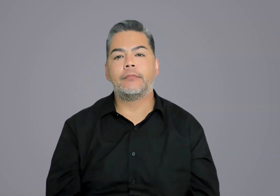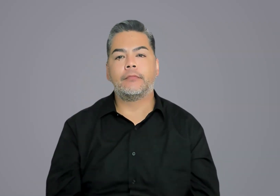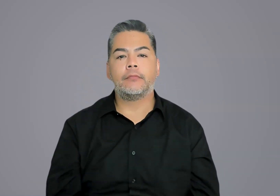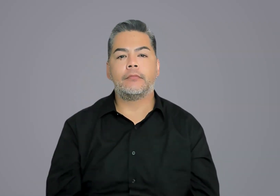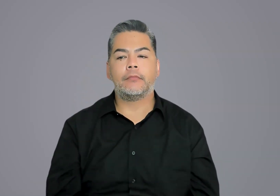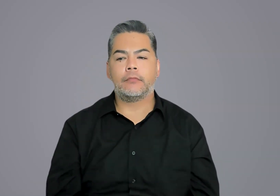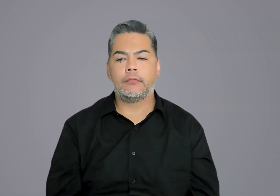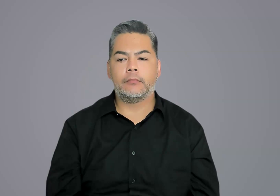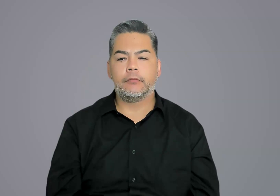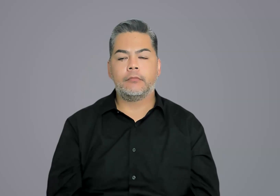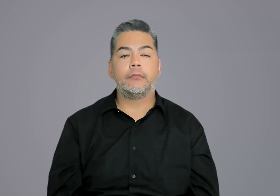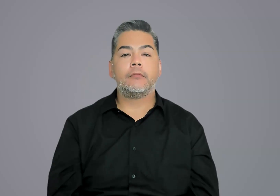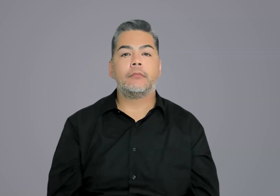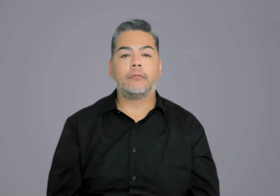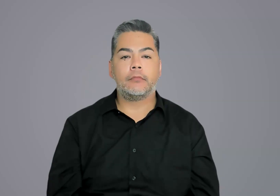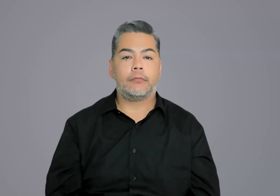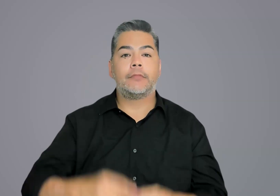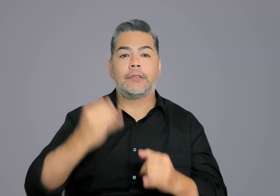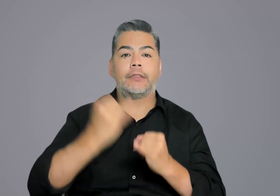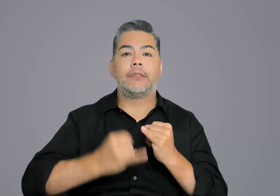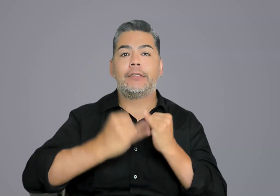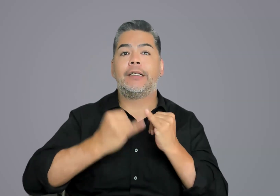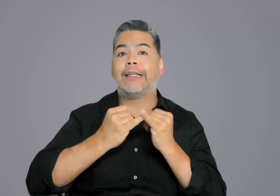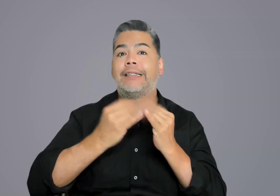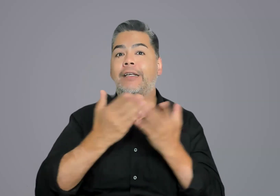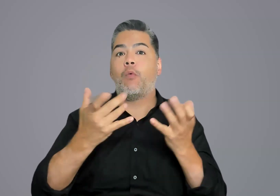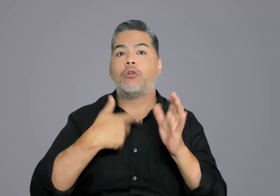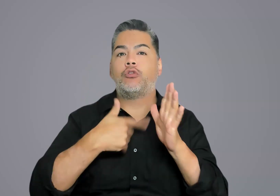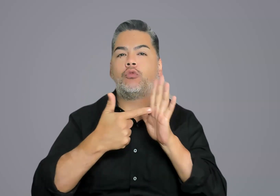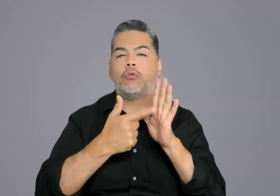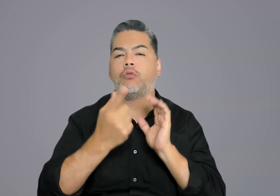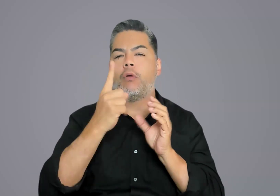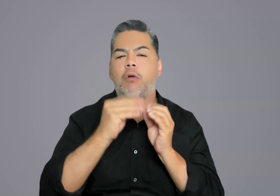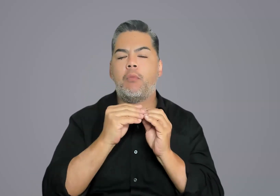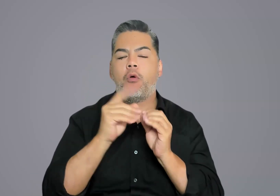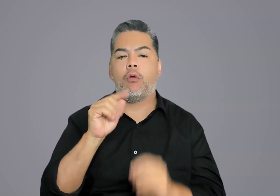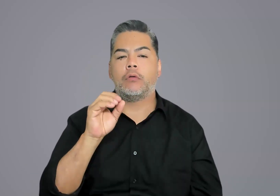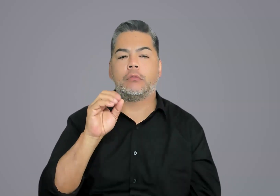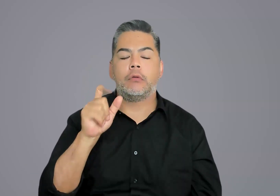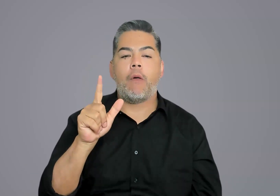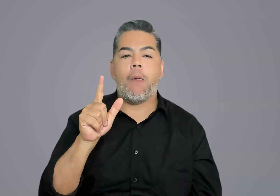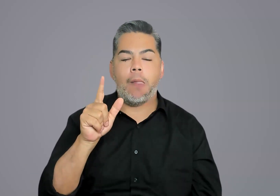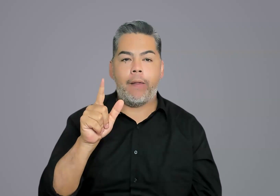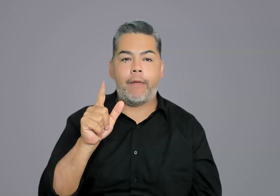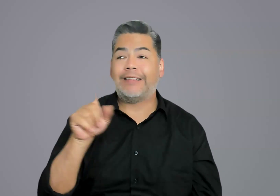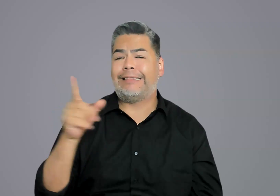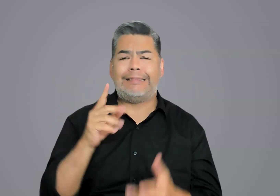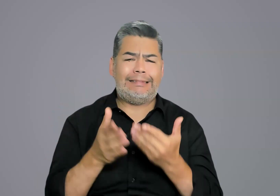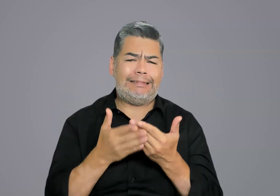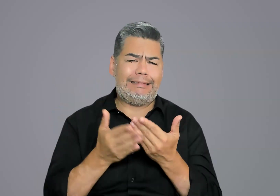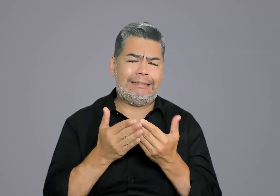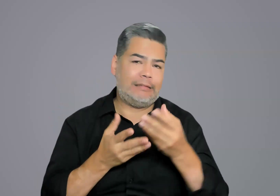Now, the last thing I want to show you today is one more tool that's an easy add-on to most